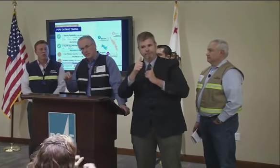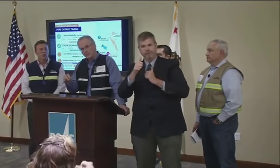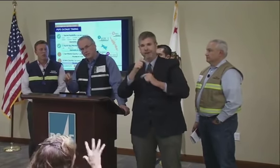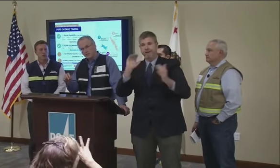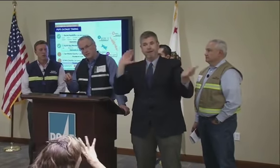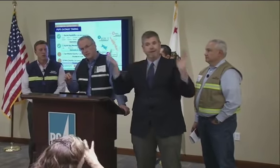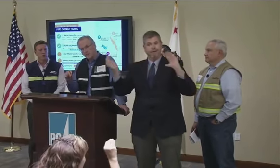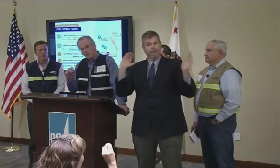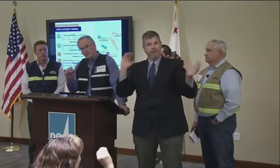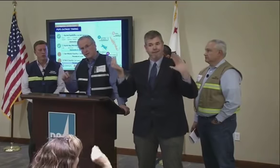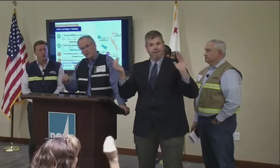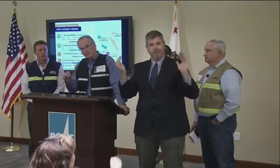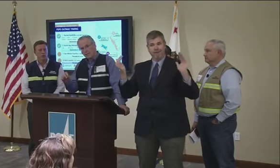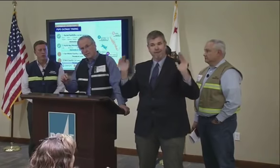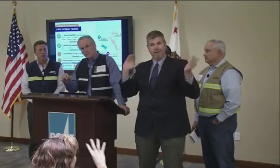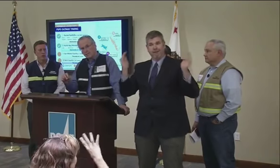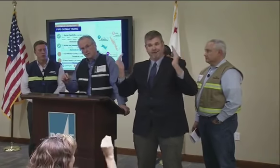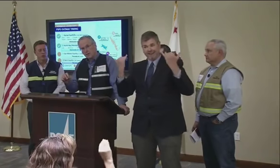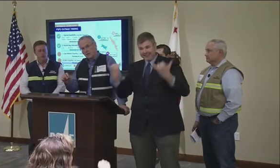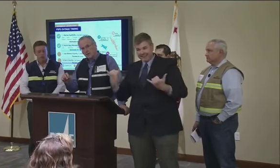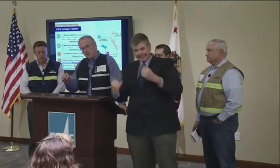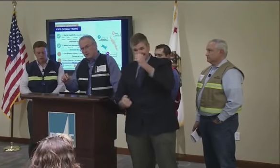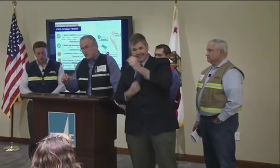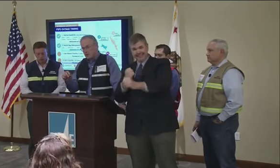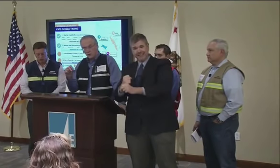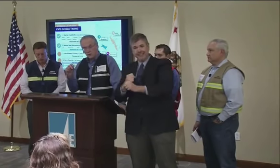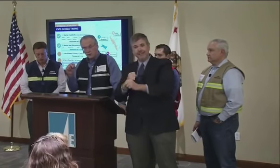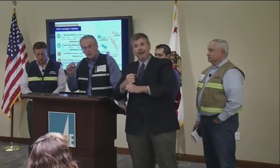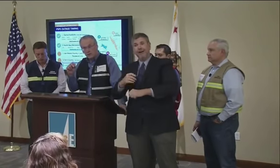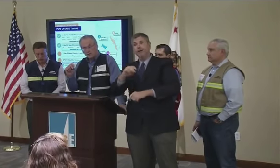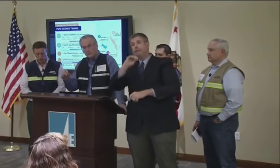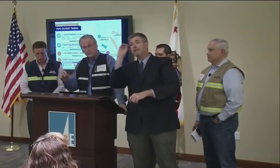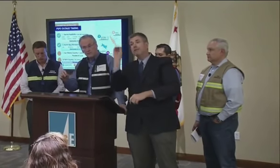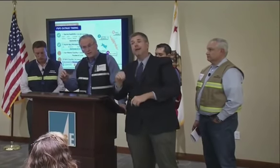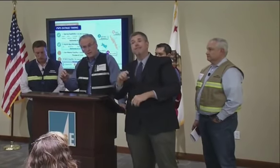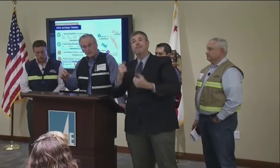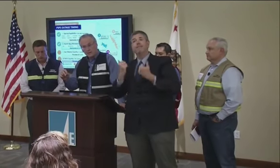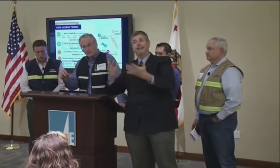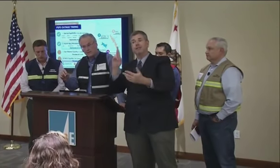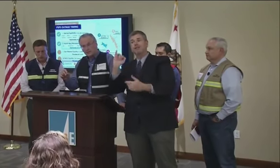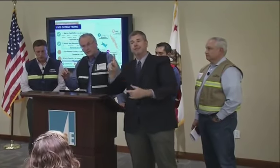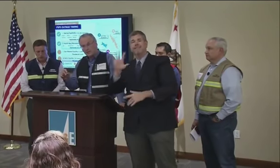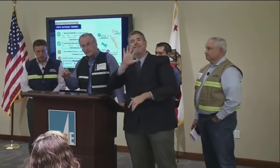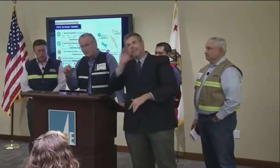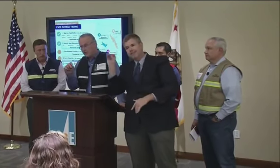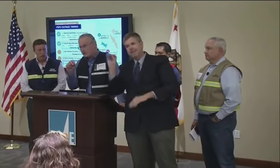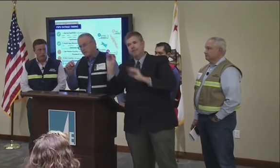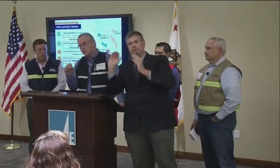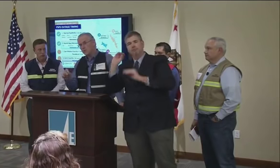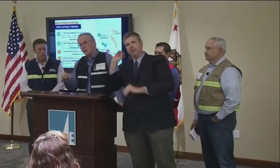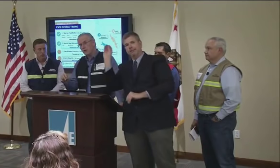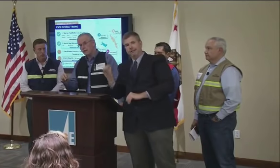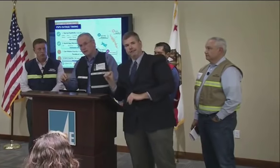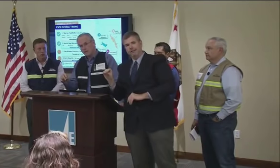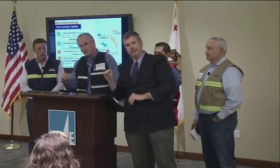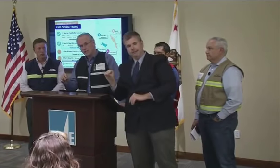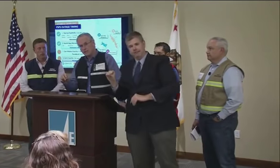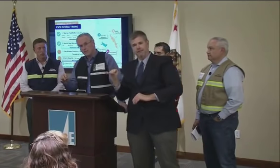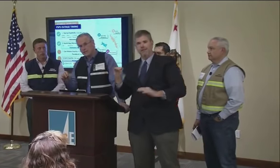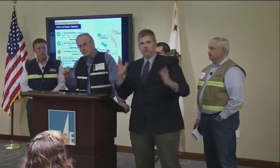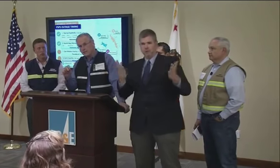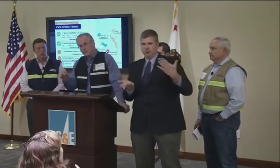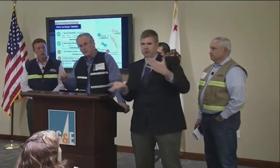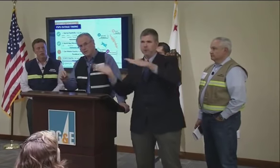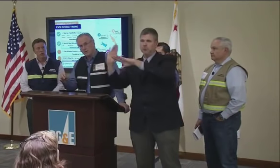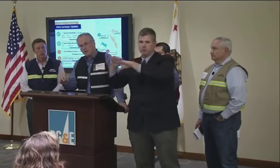of risk in that period of time. And so these events for us, they don't have anything to do with the quality of our